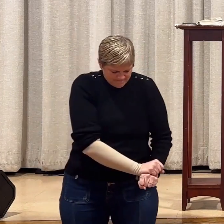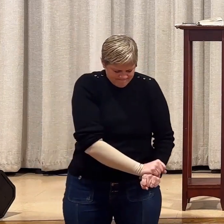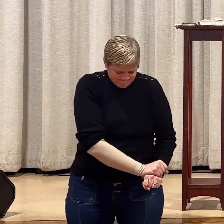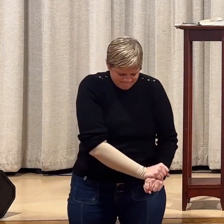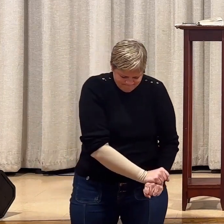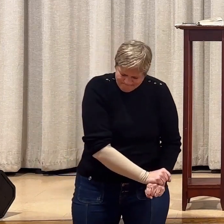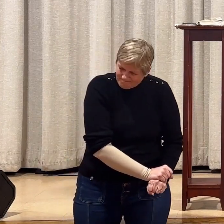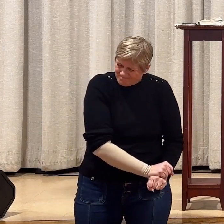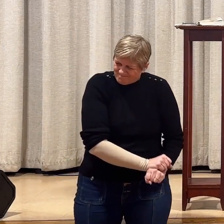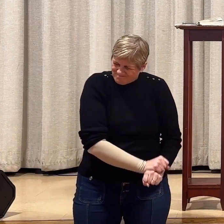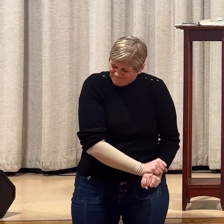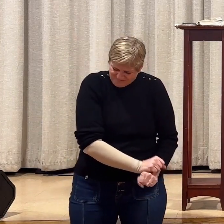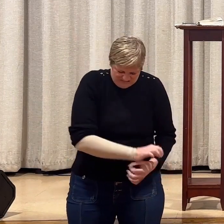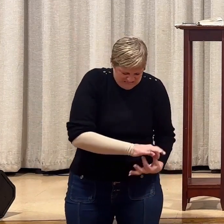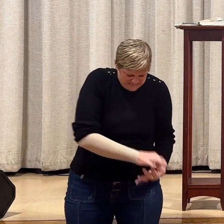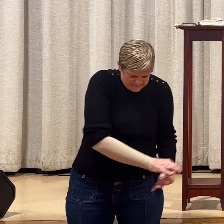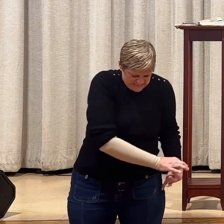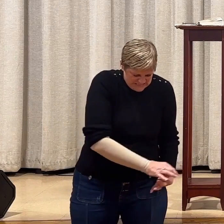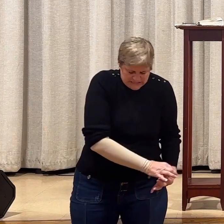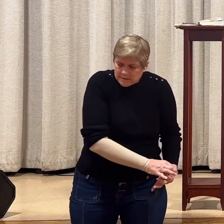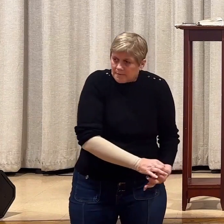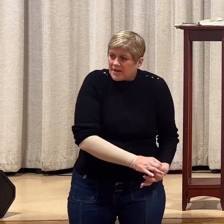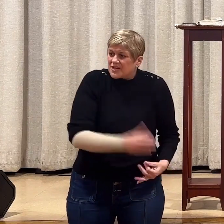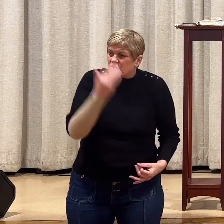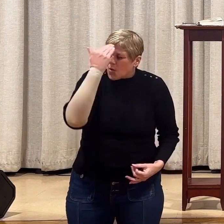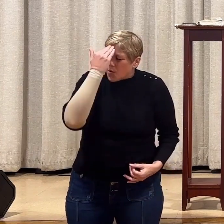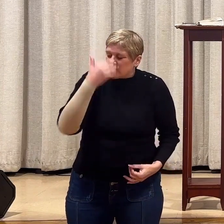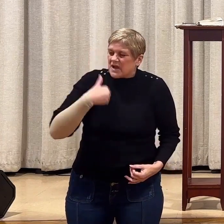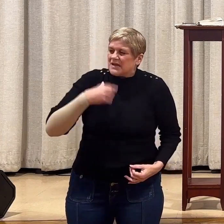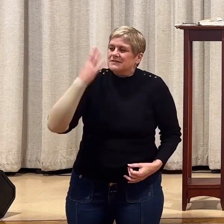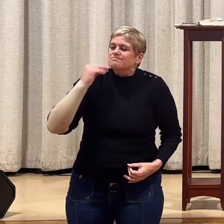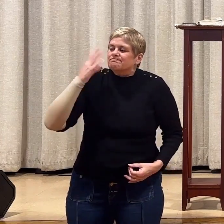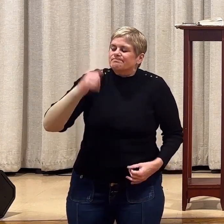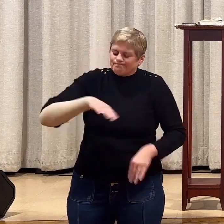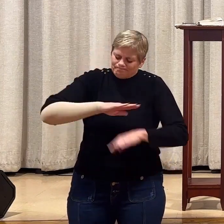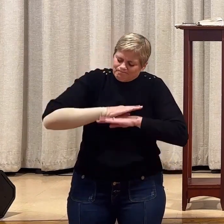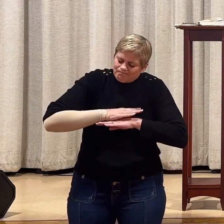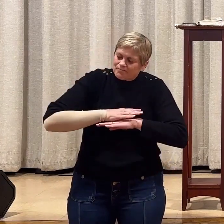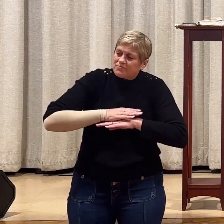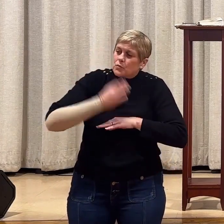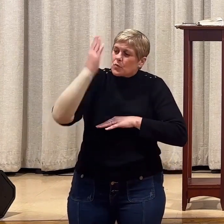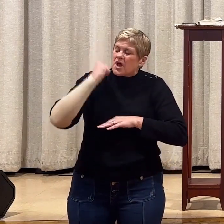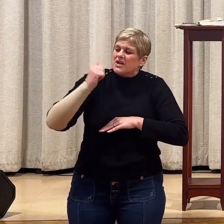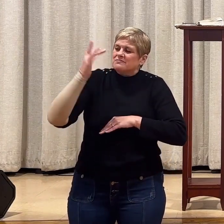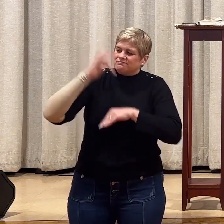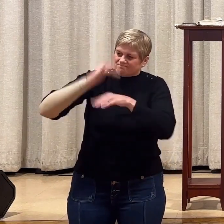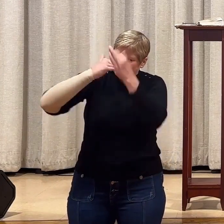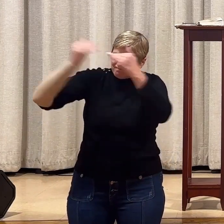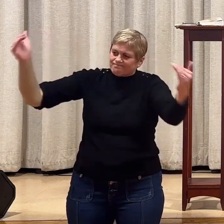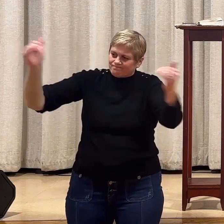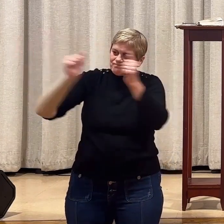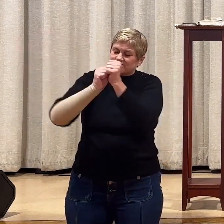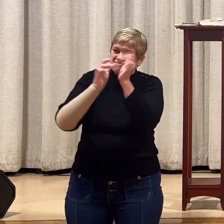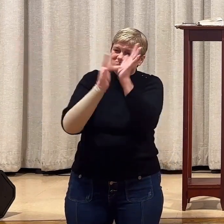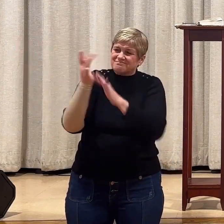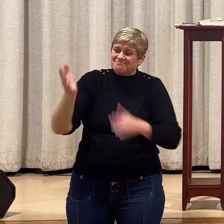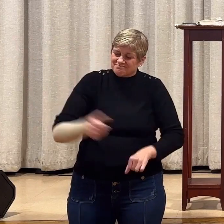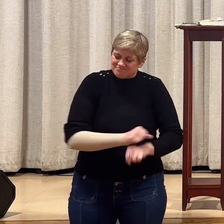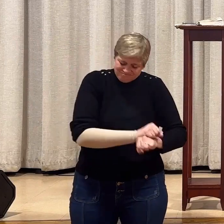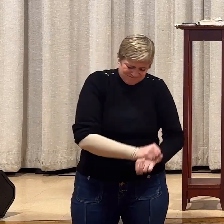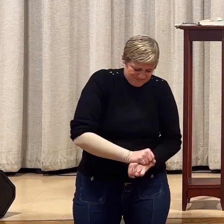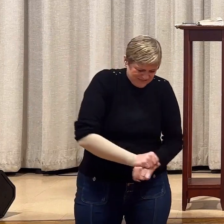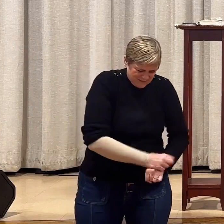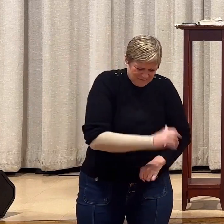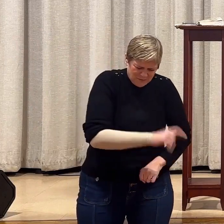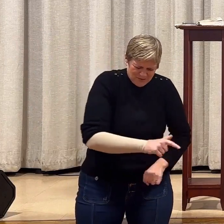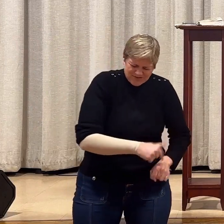up and he's bound up, but he knows that he's the freest person in the world because he had Christ. And so Paul was